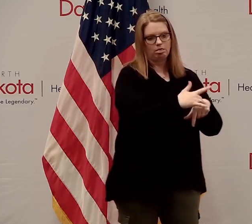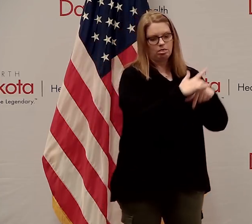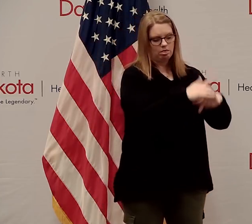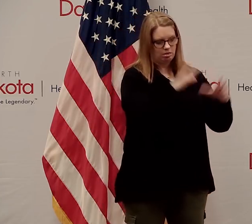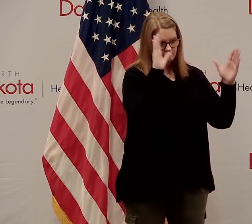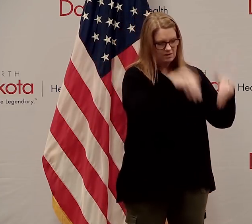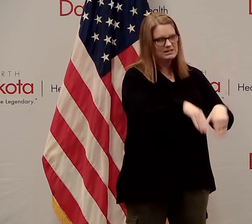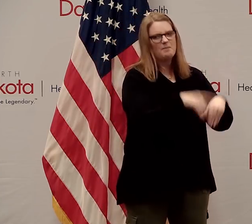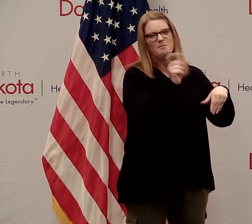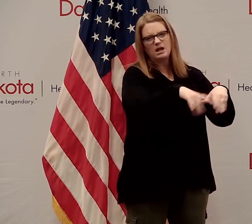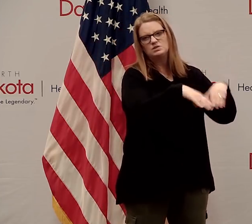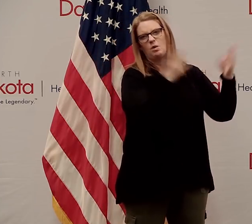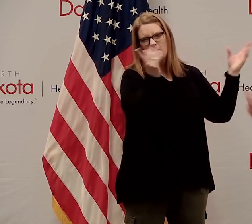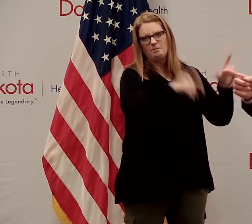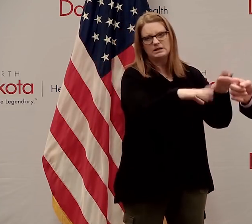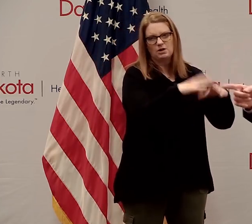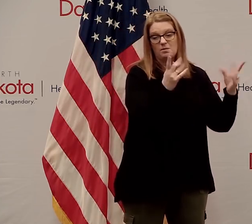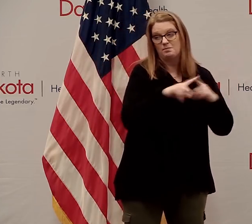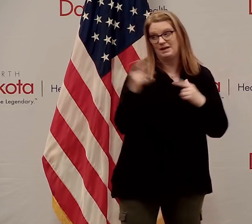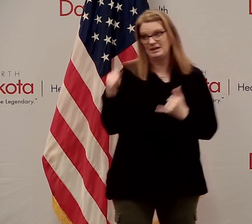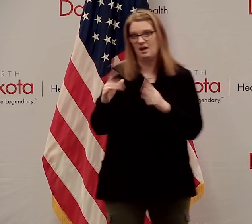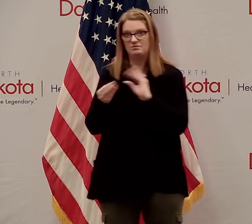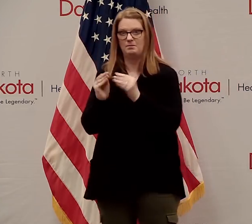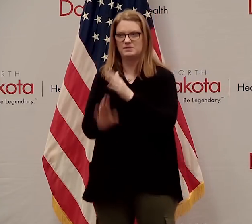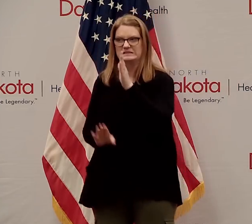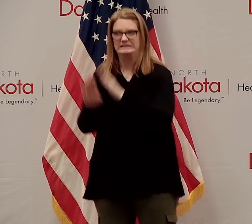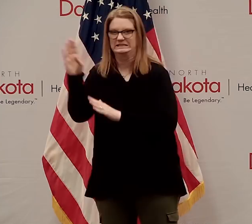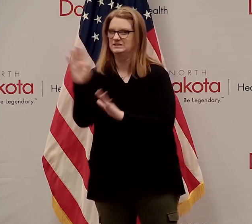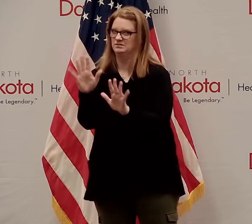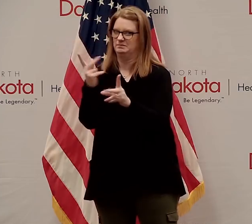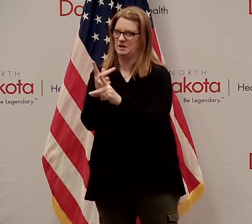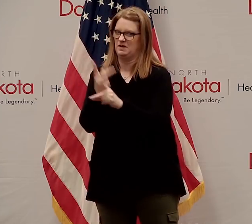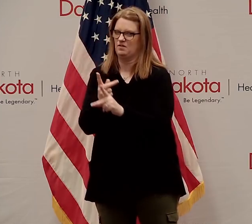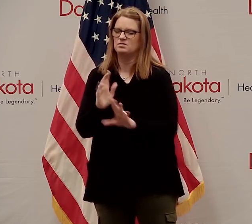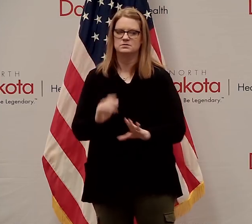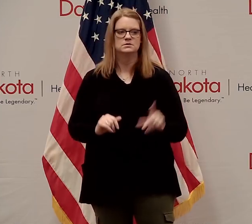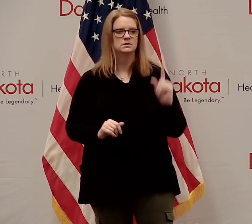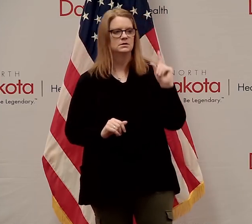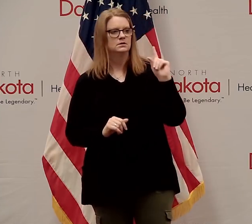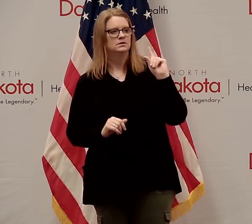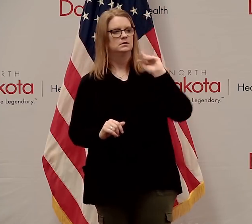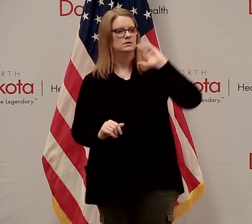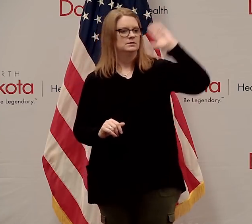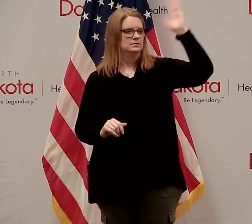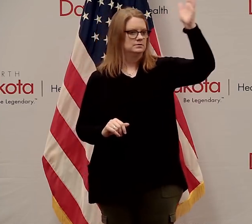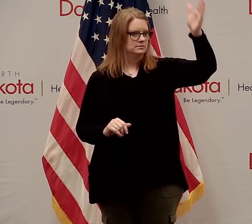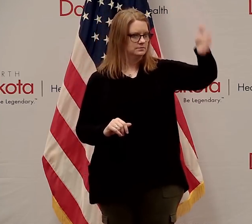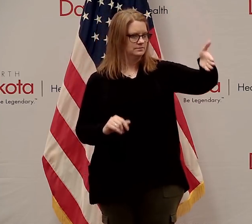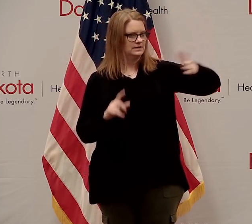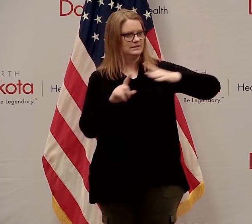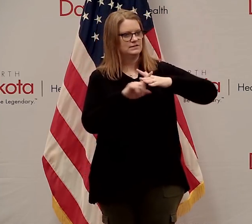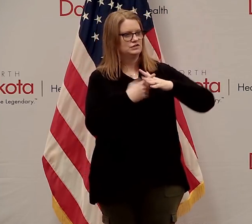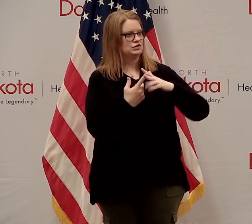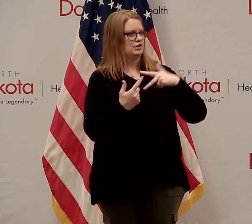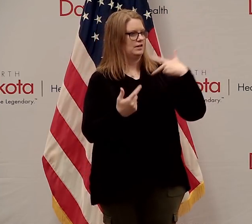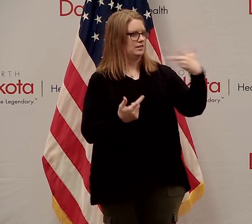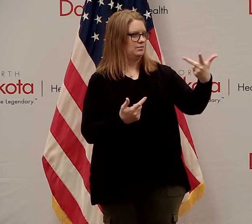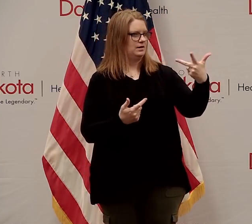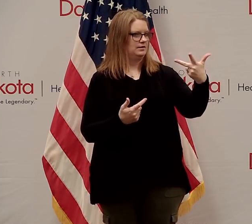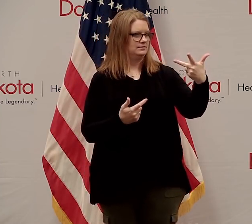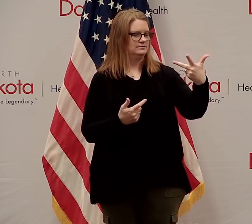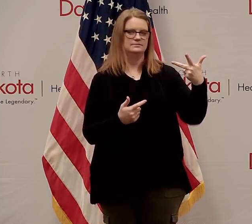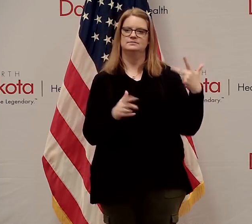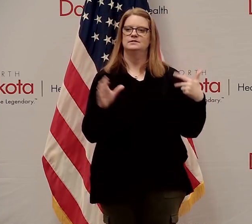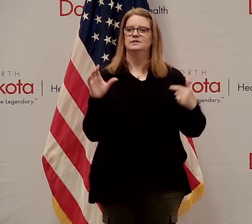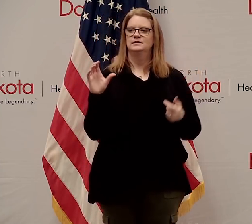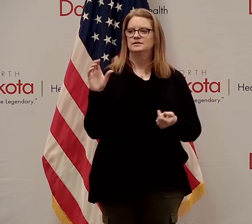up. I'm going to go online, and then we'll come over to the usual starting three over here. We'll come going